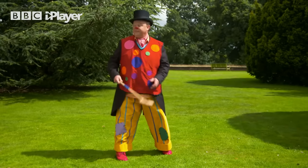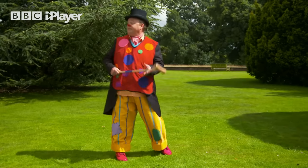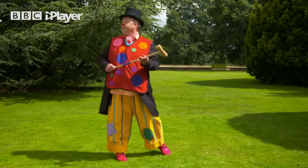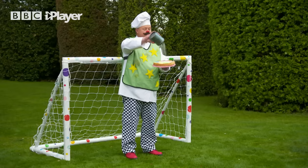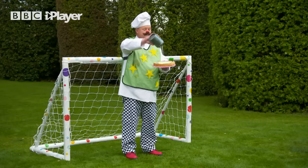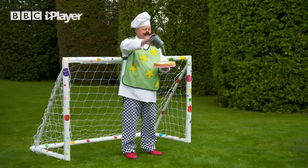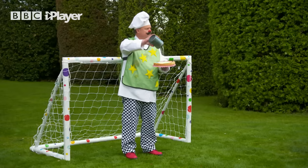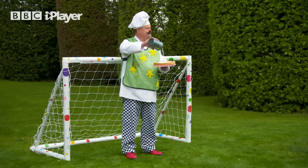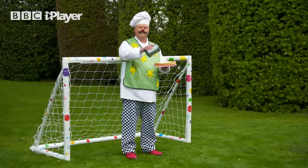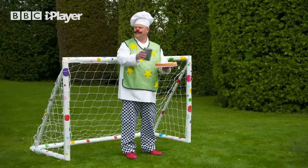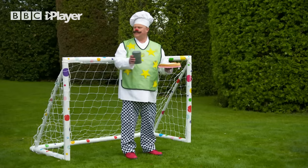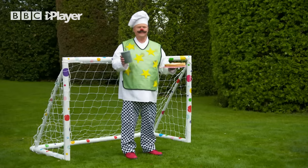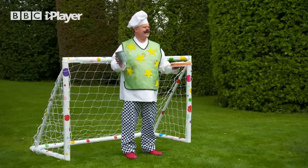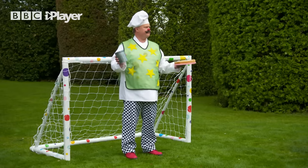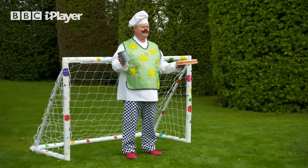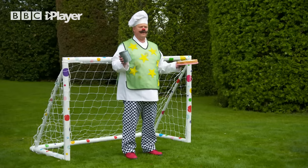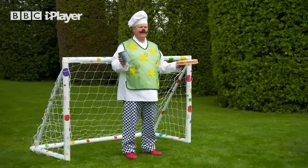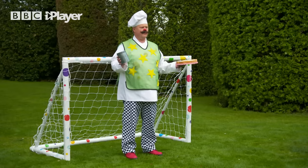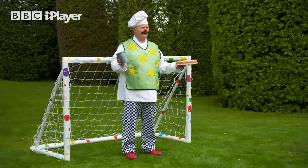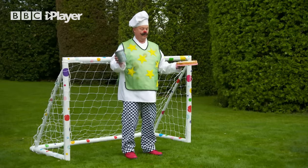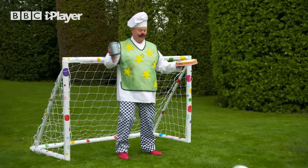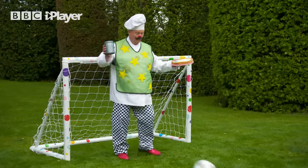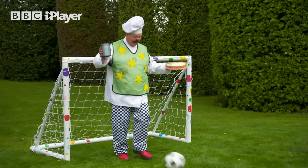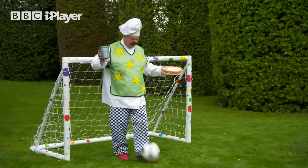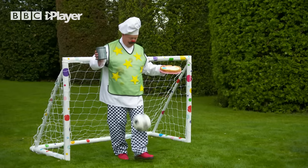Chef Tumble! What is happening?